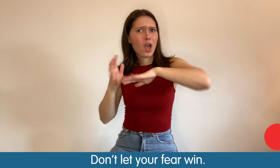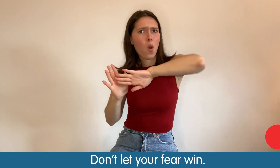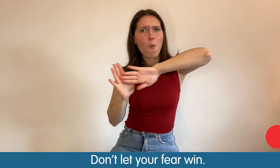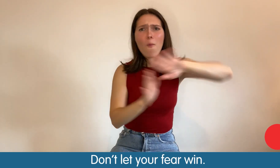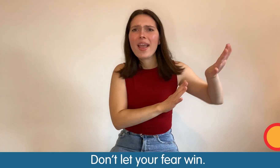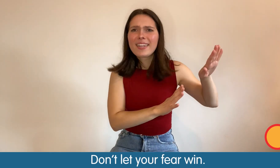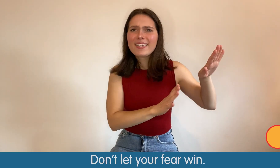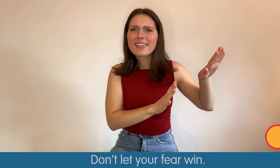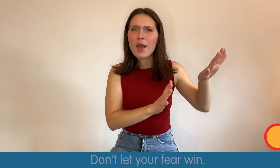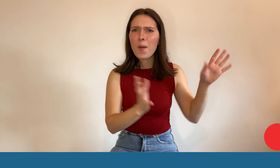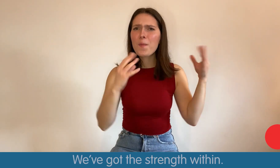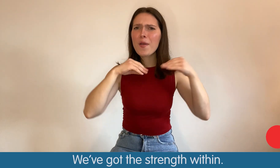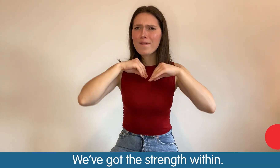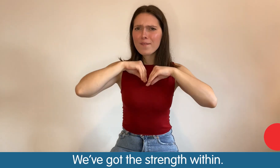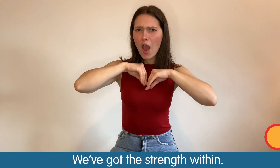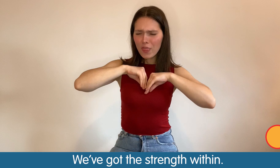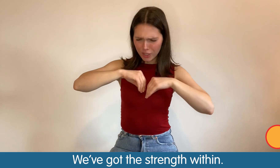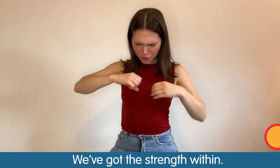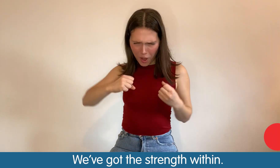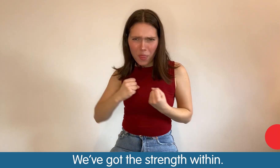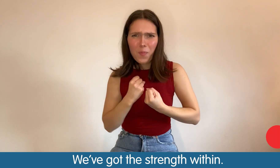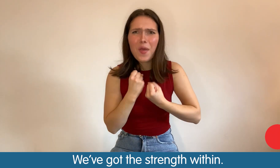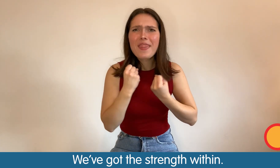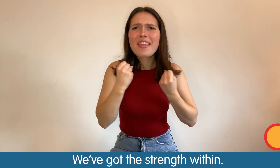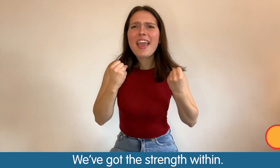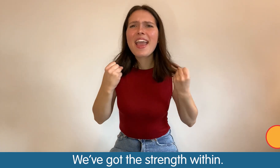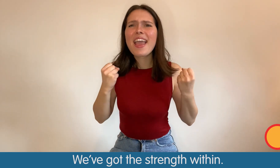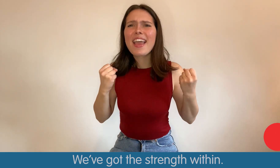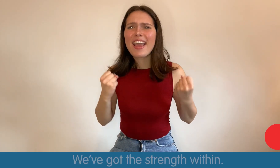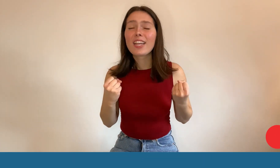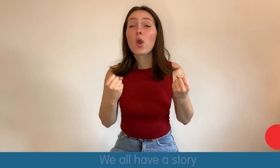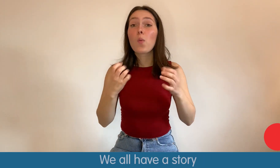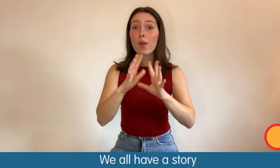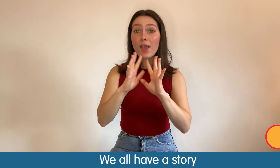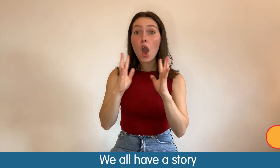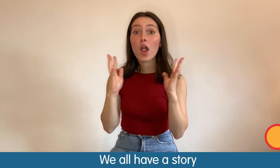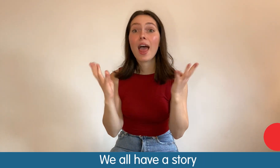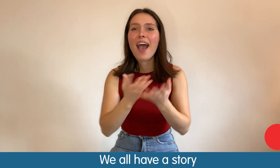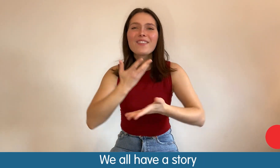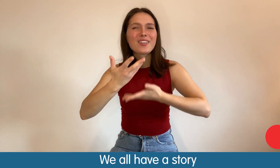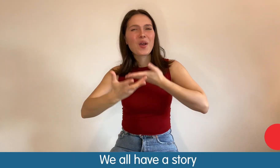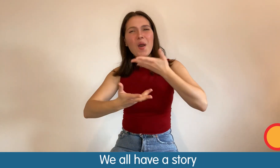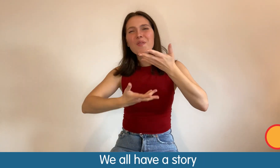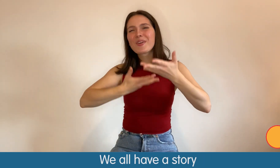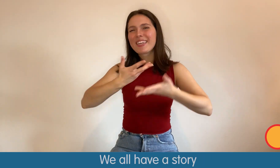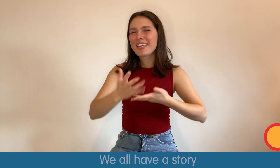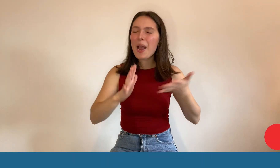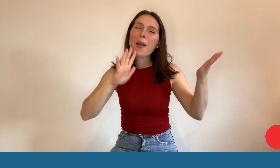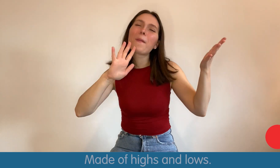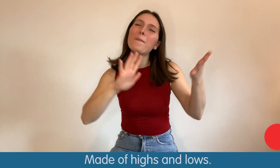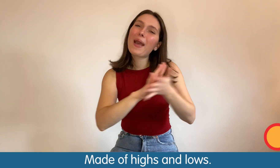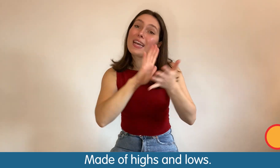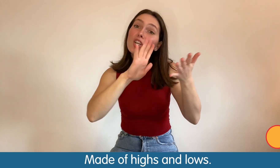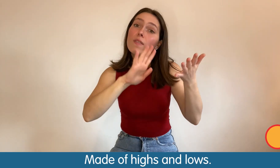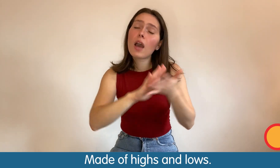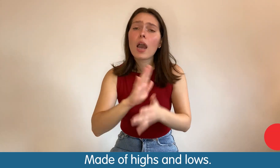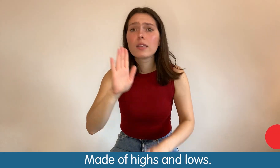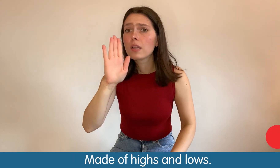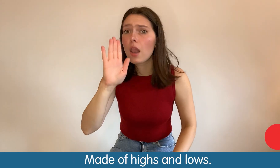fear win. We've got the strength within. We all have a story made of highs and